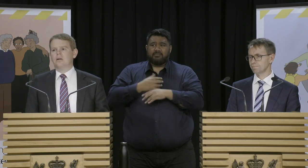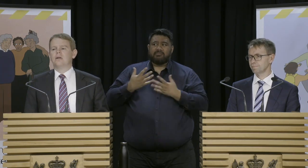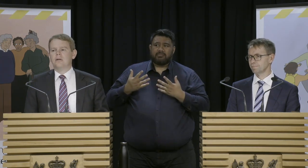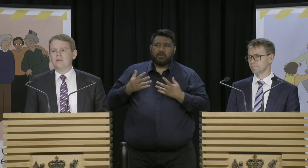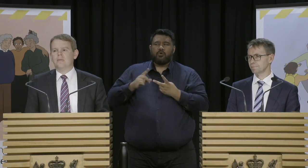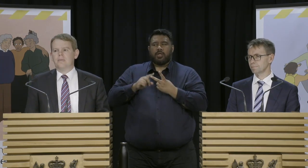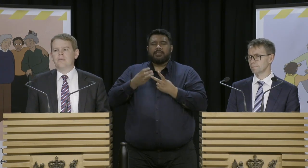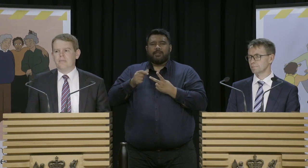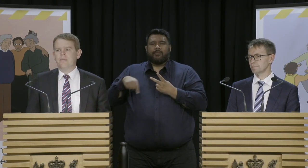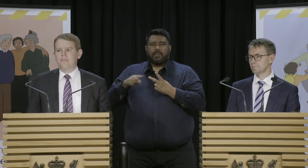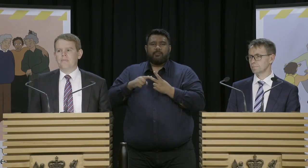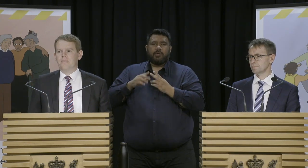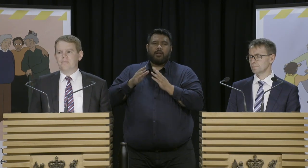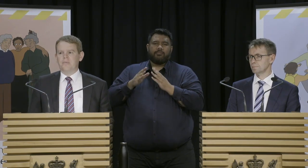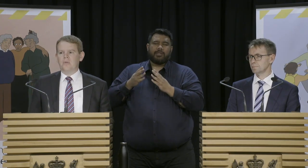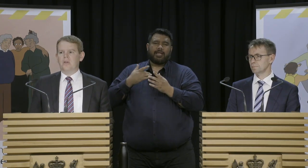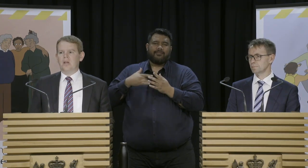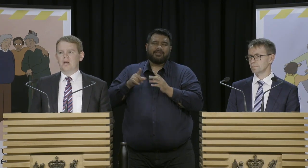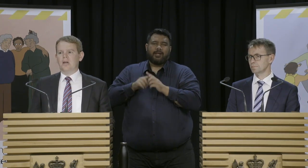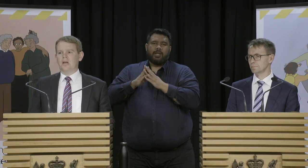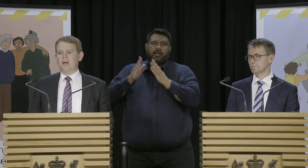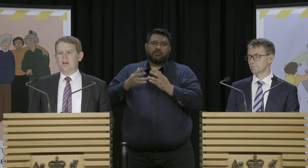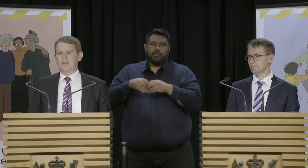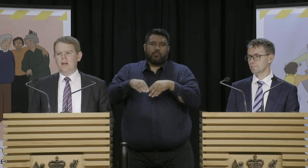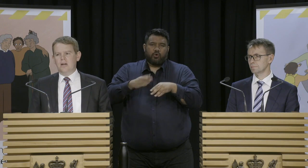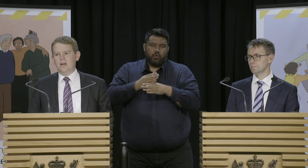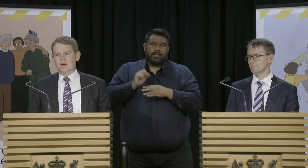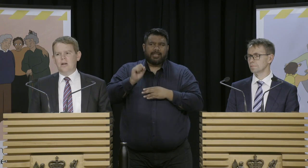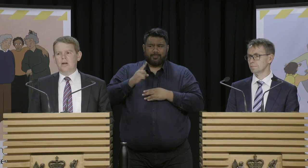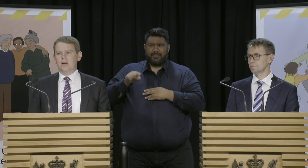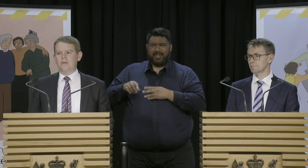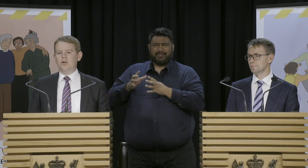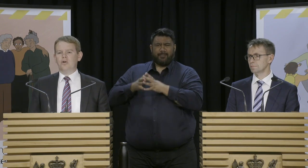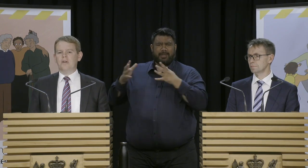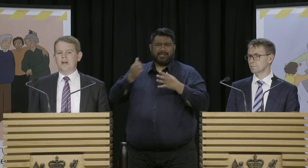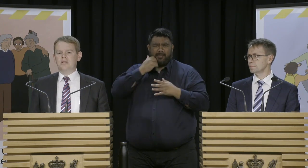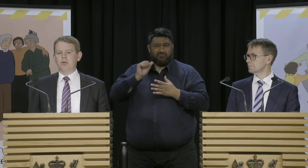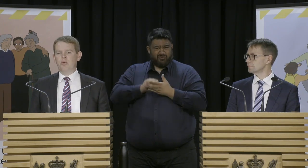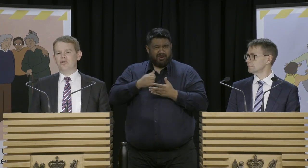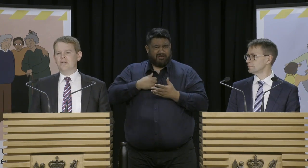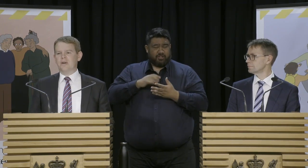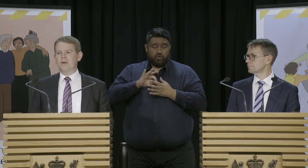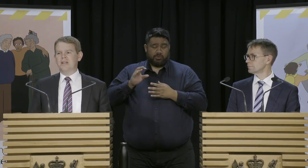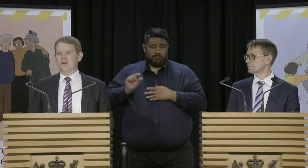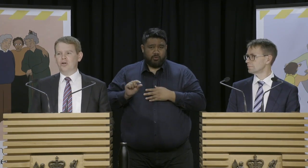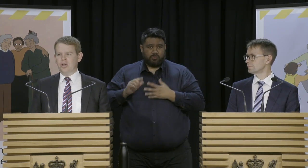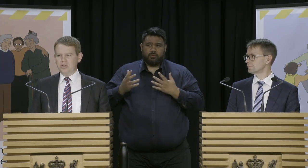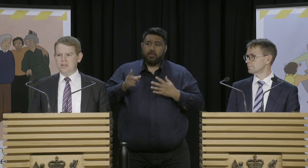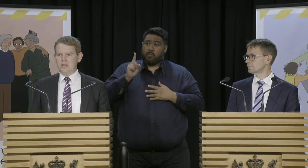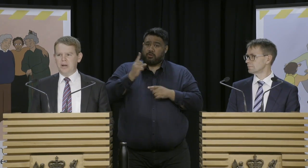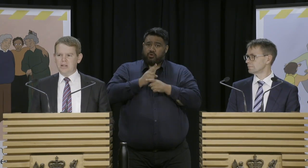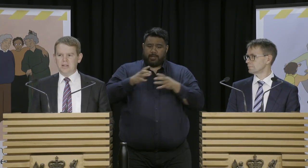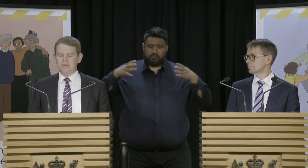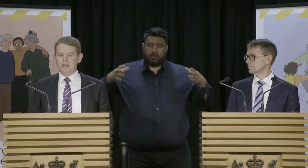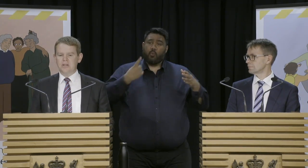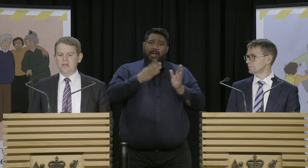there'll be good reasons. But that's quite a high number, is it? 54,000 people is not a handful of people. If you look at that as a proportion of the million odd doses